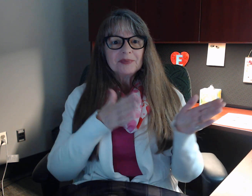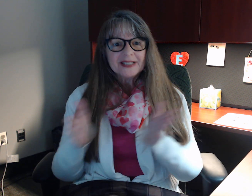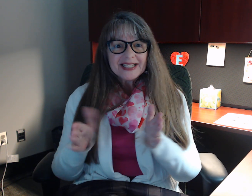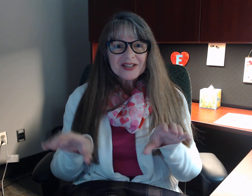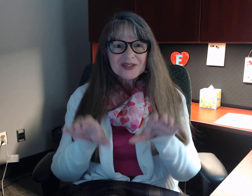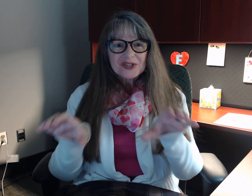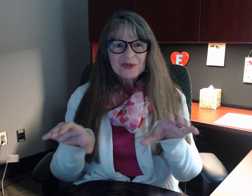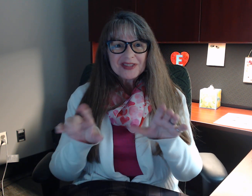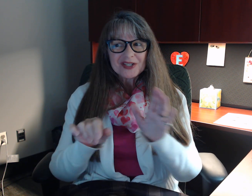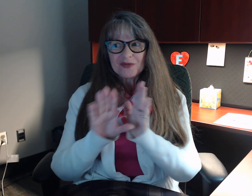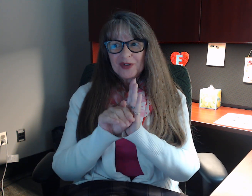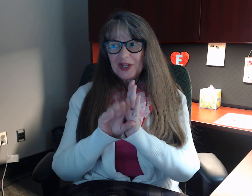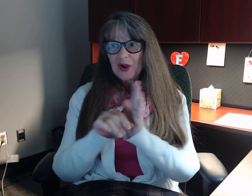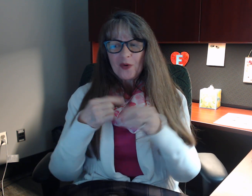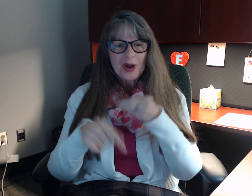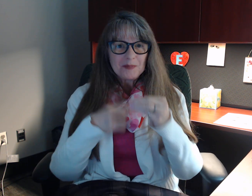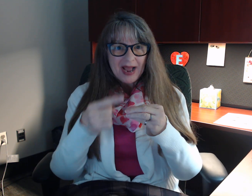plan on doing this video about